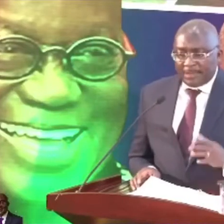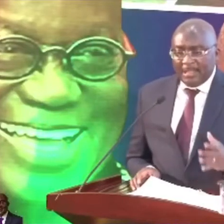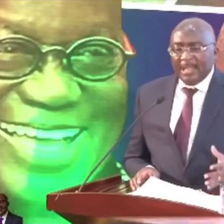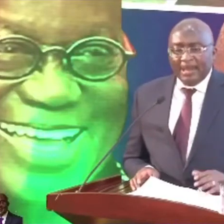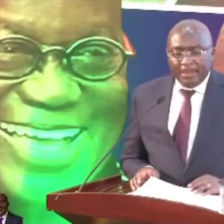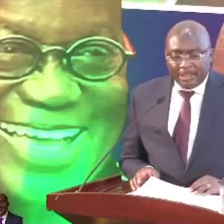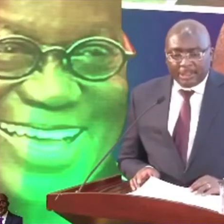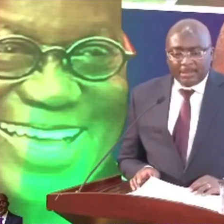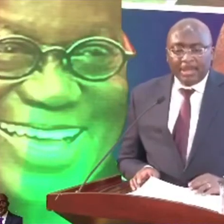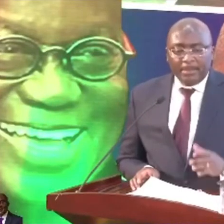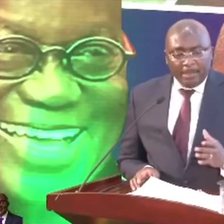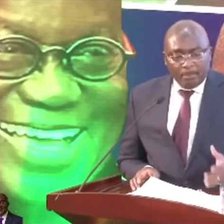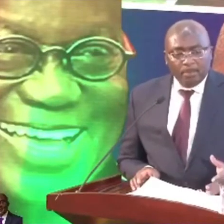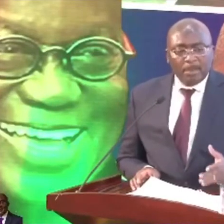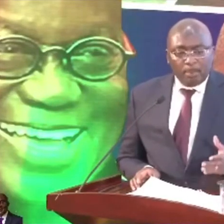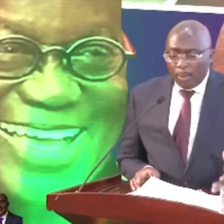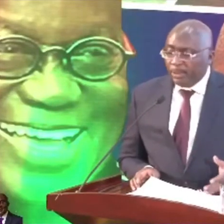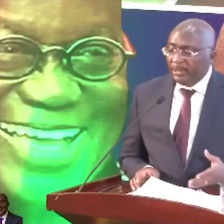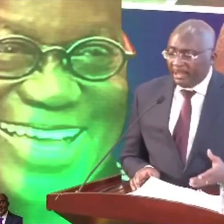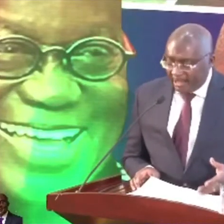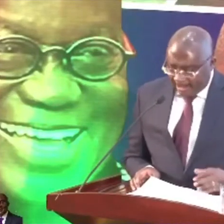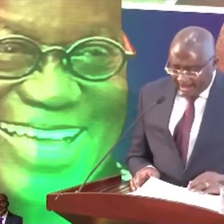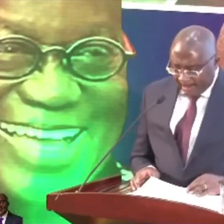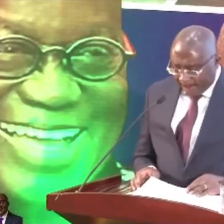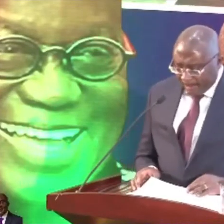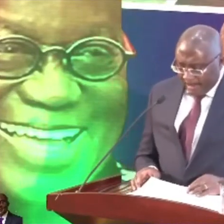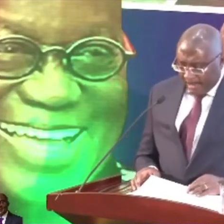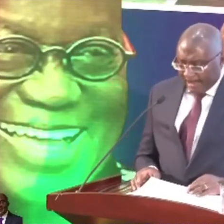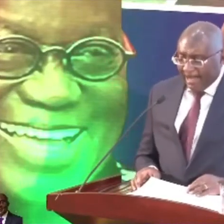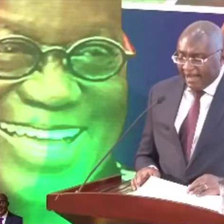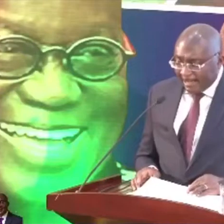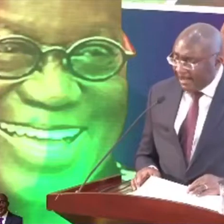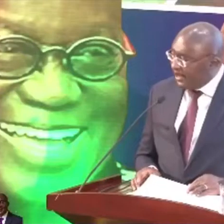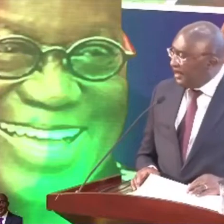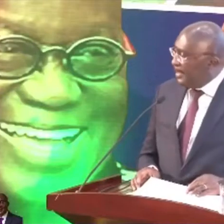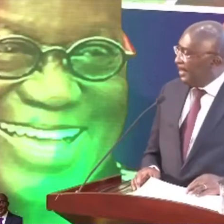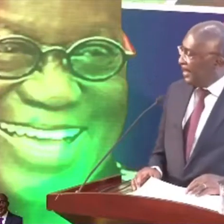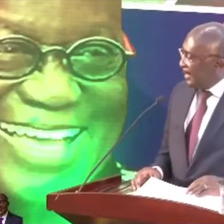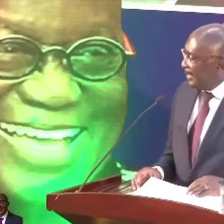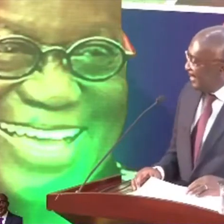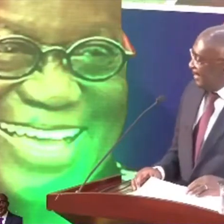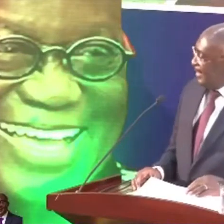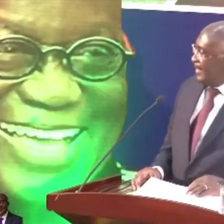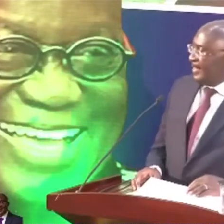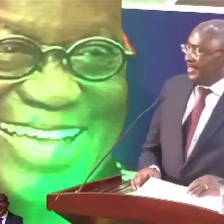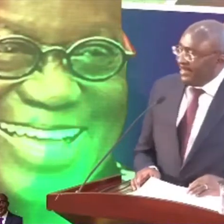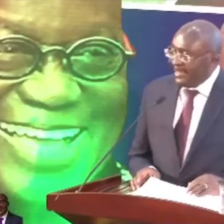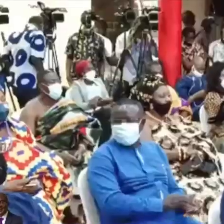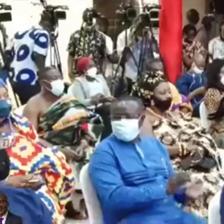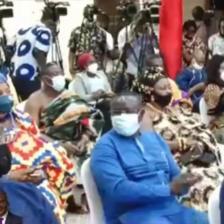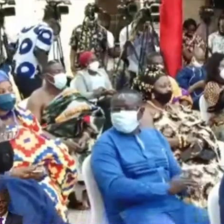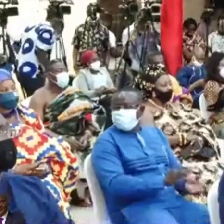have seen libation being poured digitally. And I think